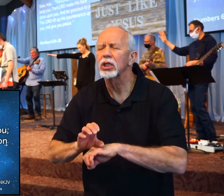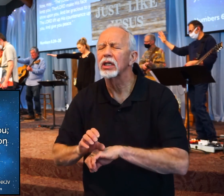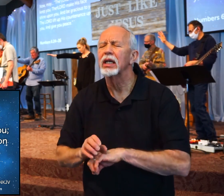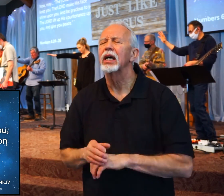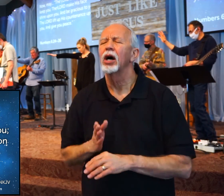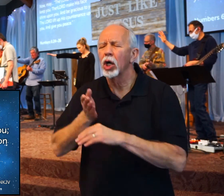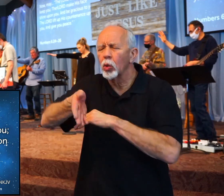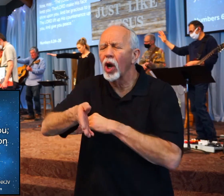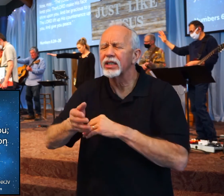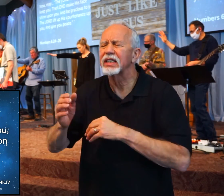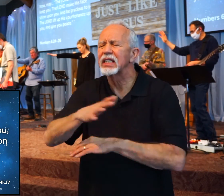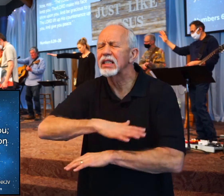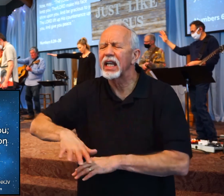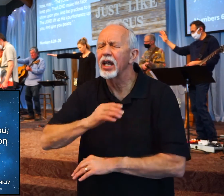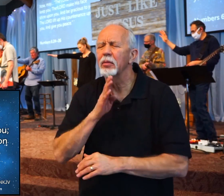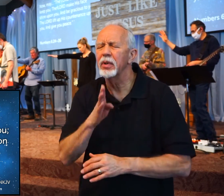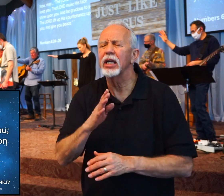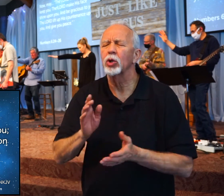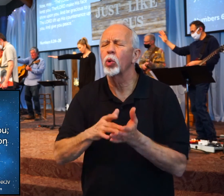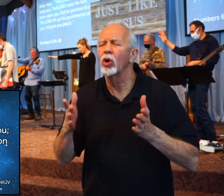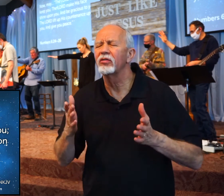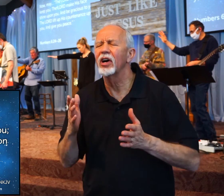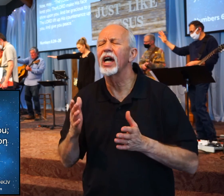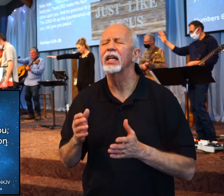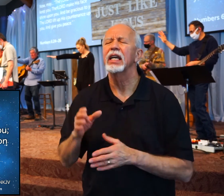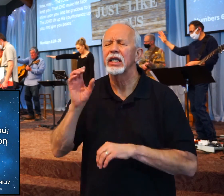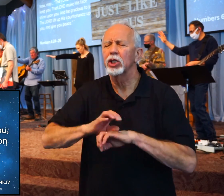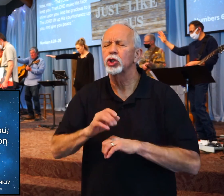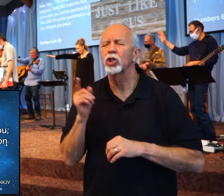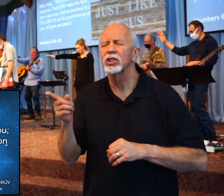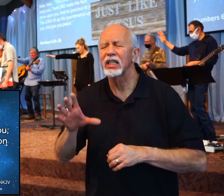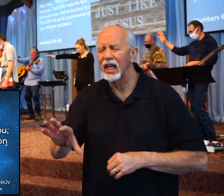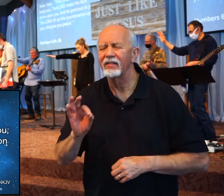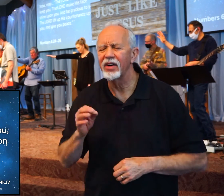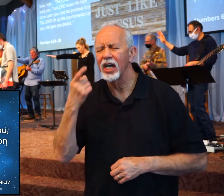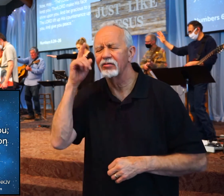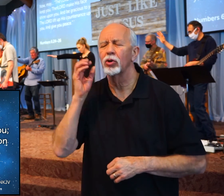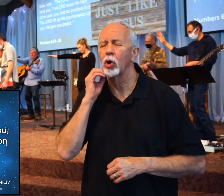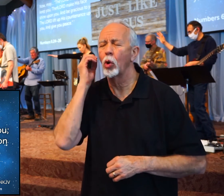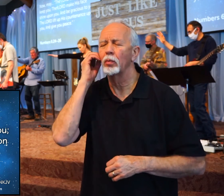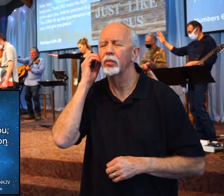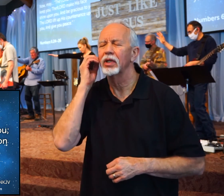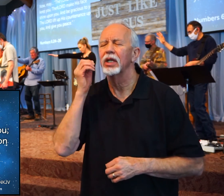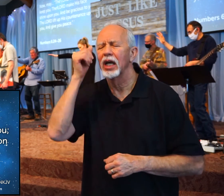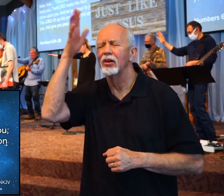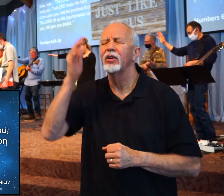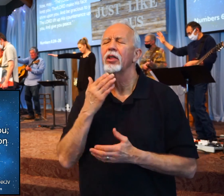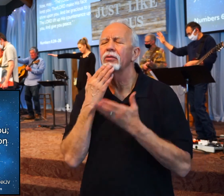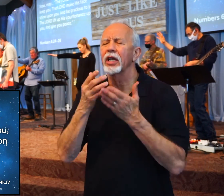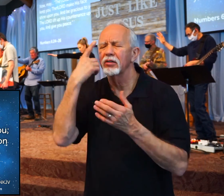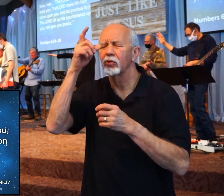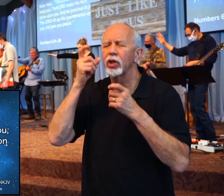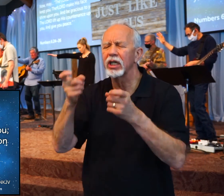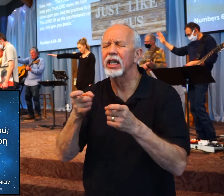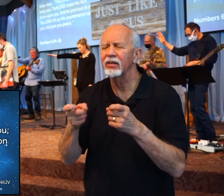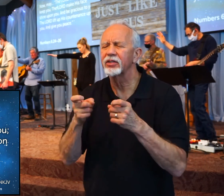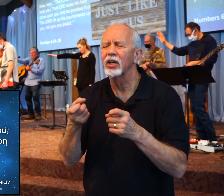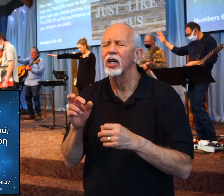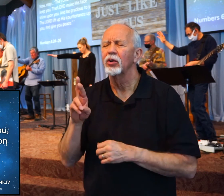this land, be glorified in the church that they'll wind up being a part of. Father, thank you for the gifts of